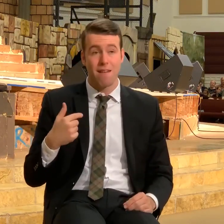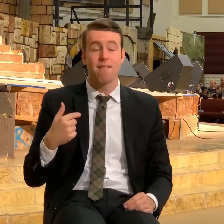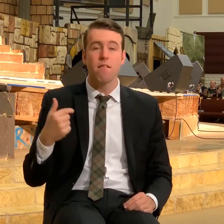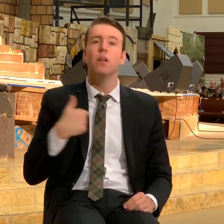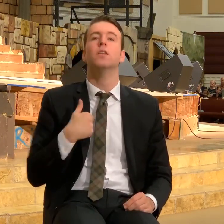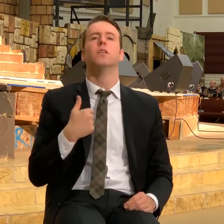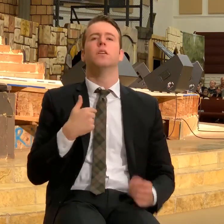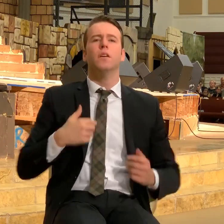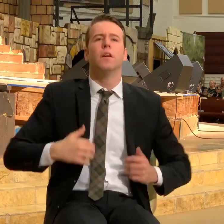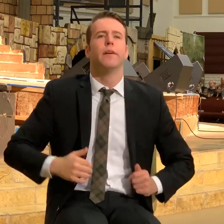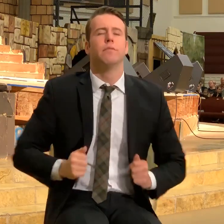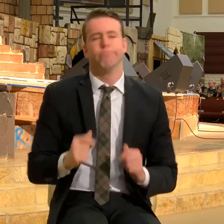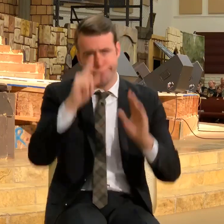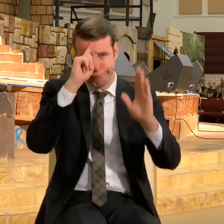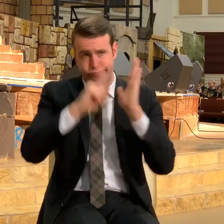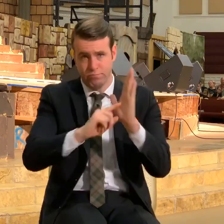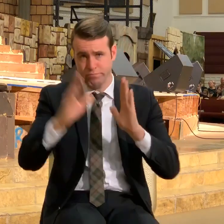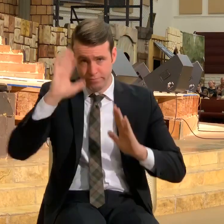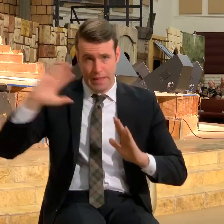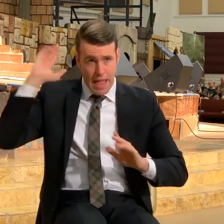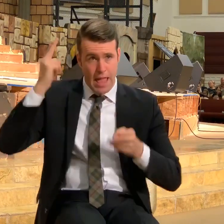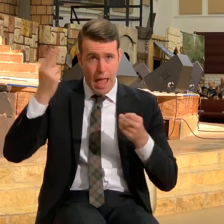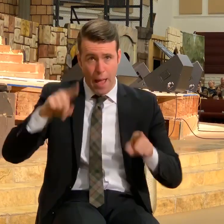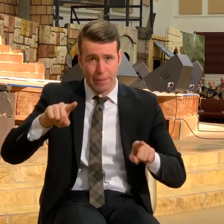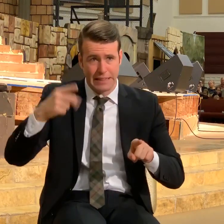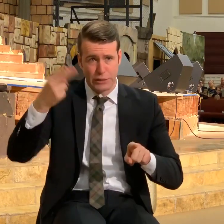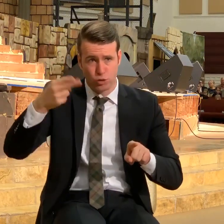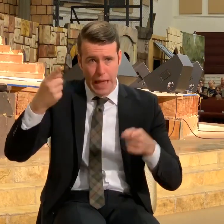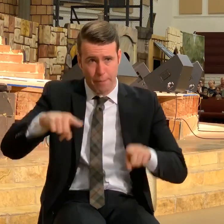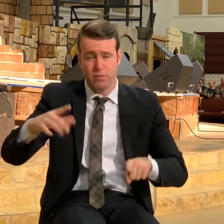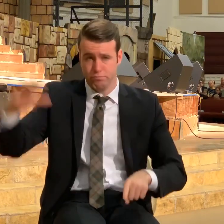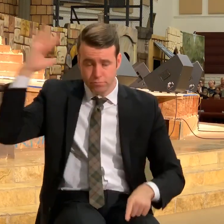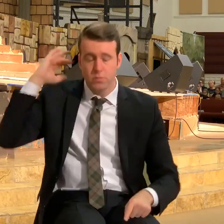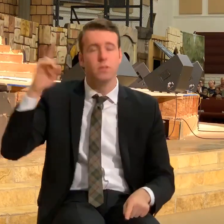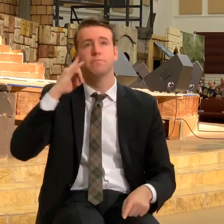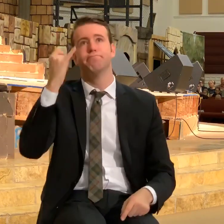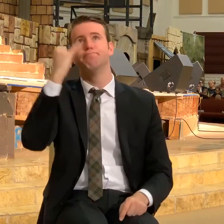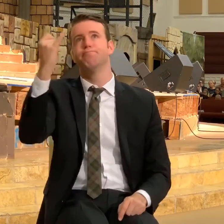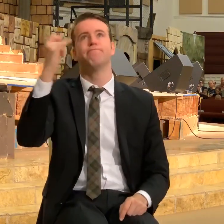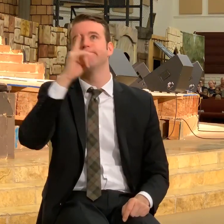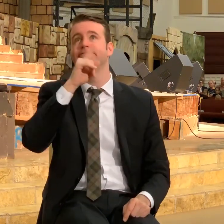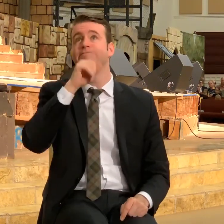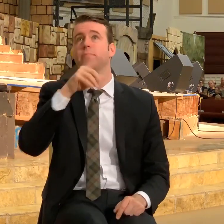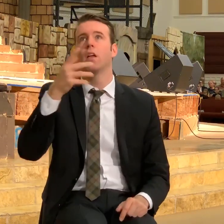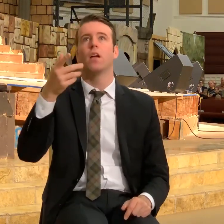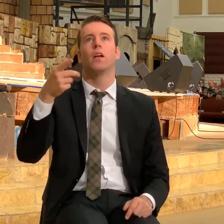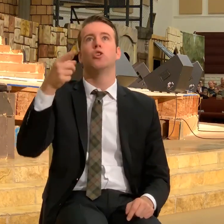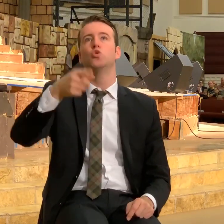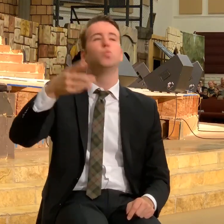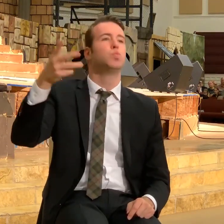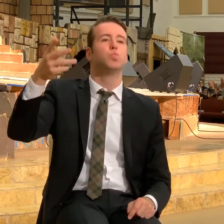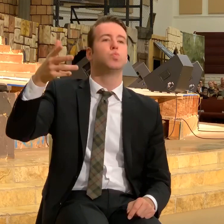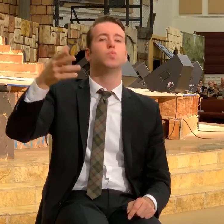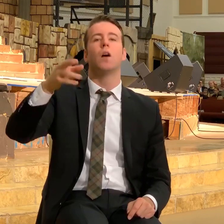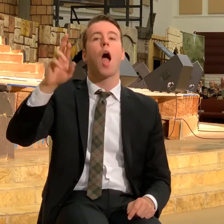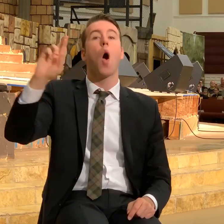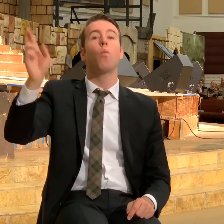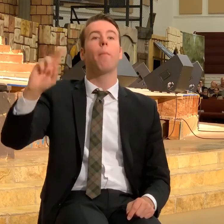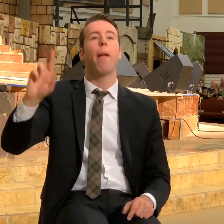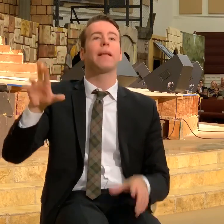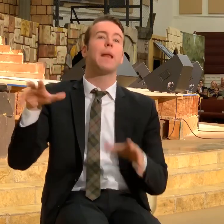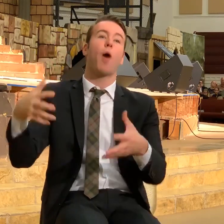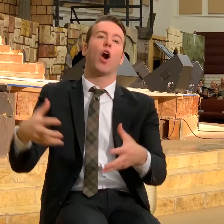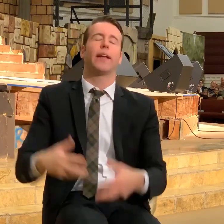were all of the, we'll call it the, just make it, we'll call, we'll call you the Republican